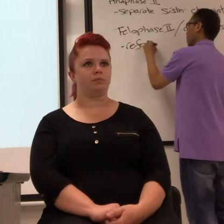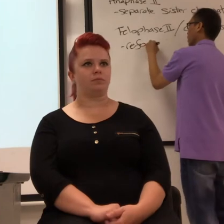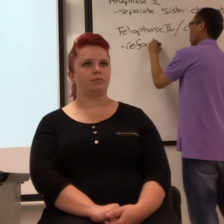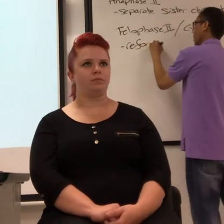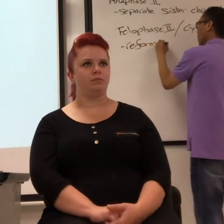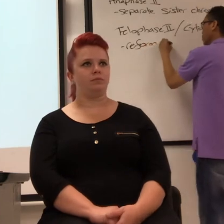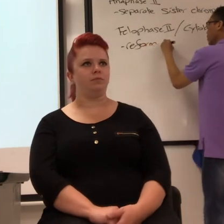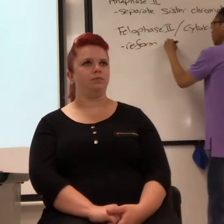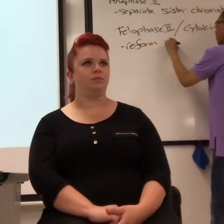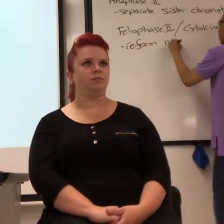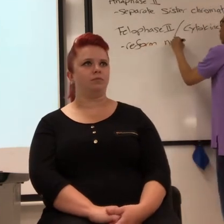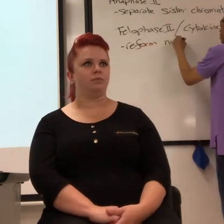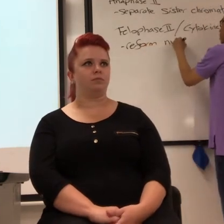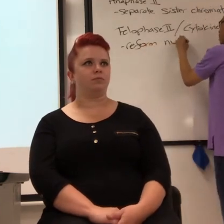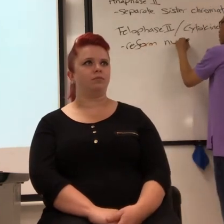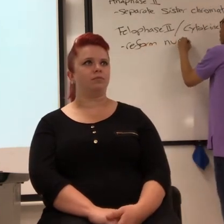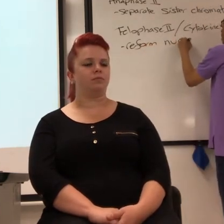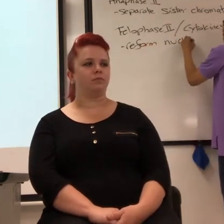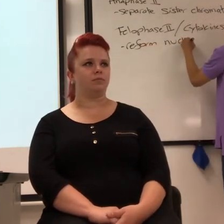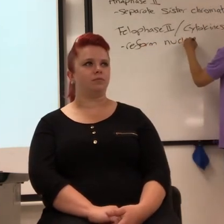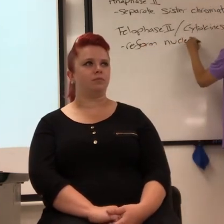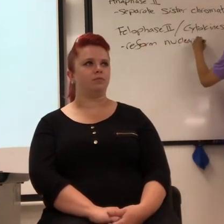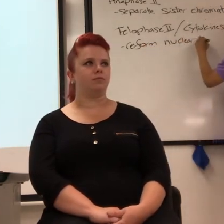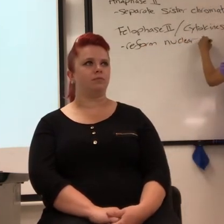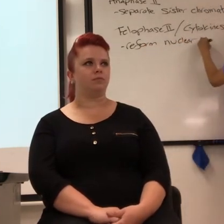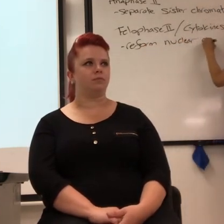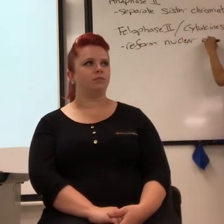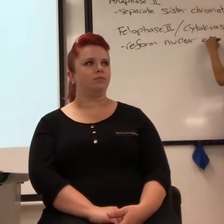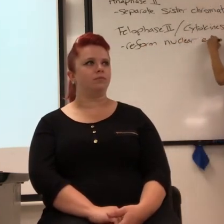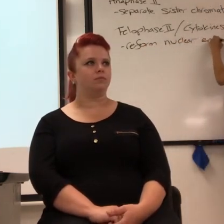reform nuclear envelope.